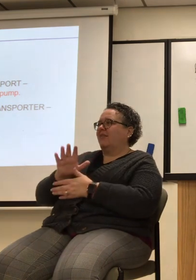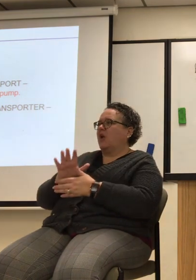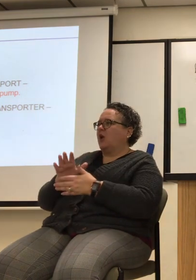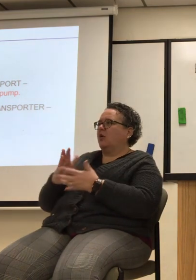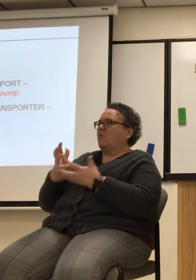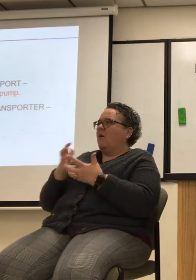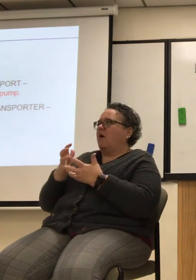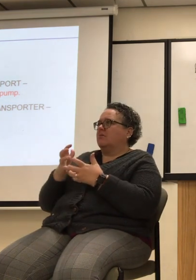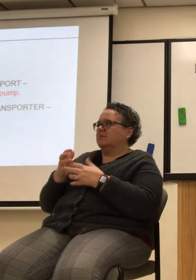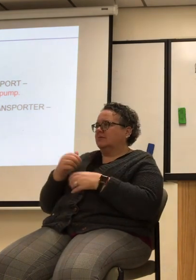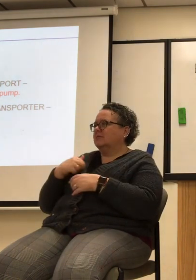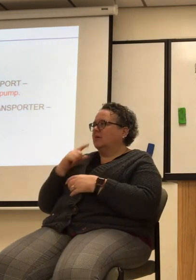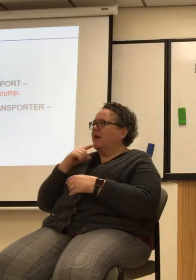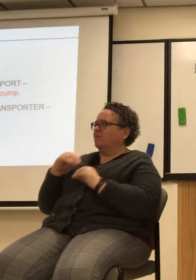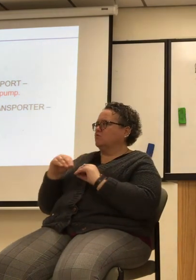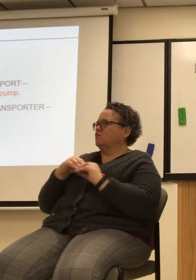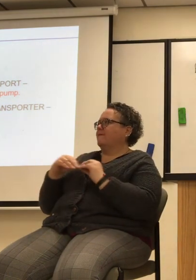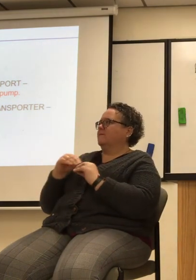Okay?